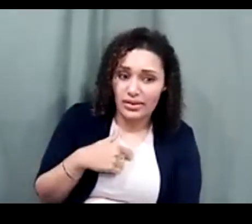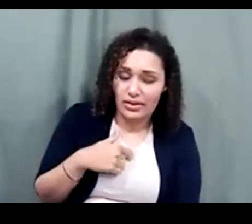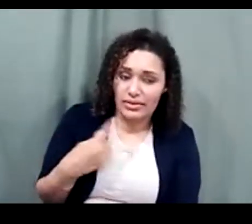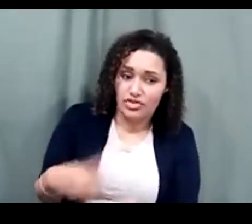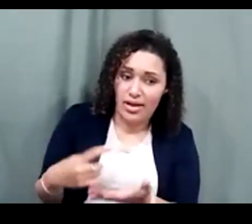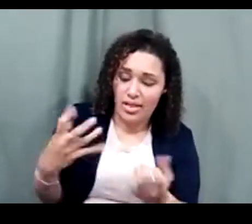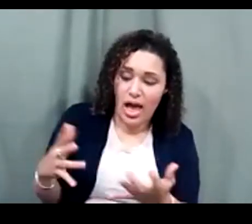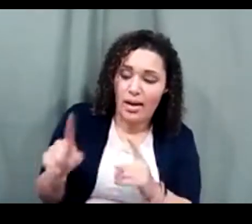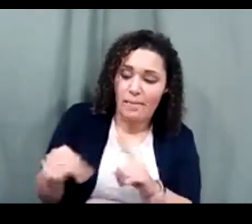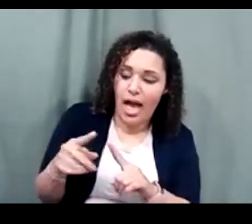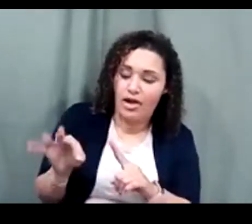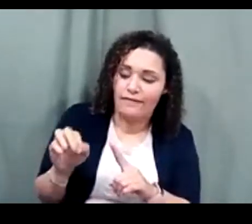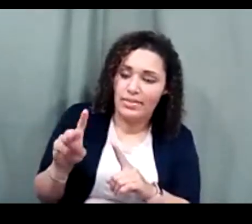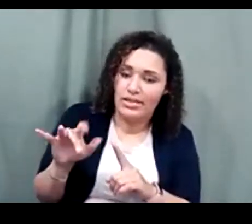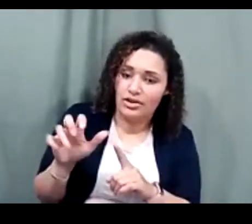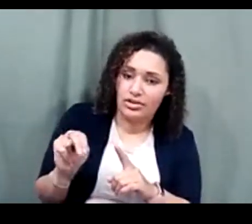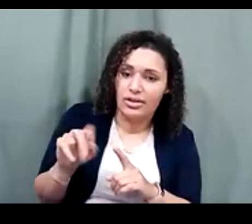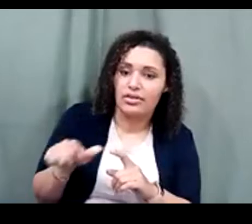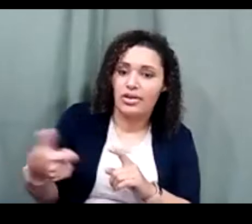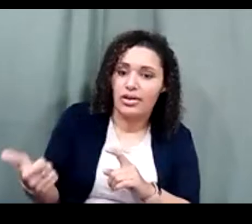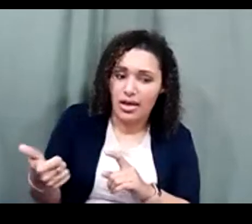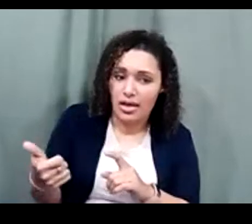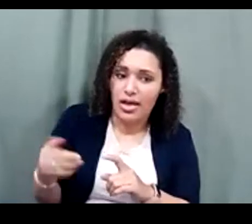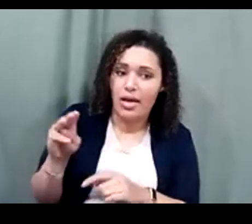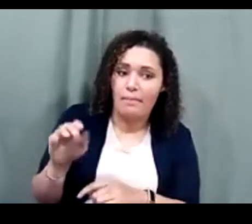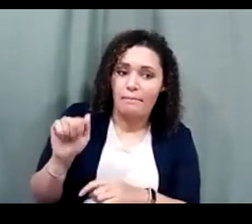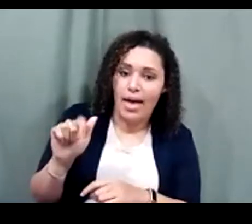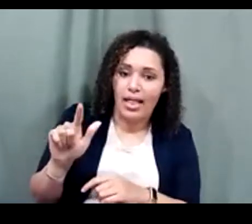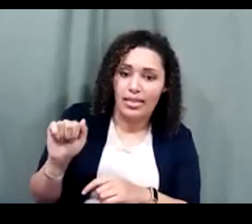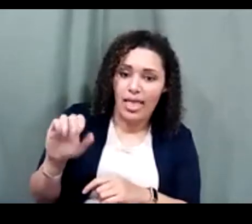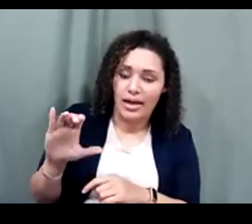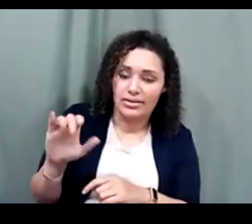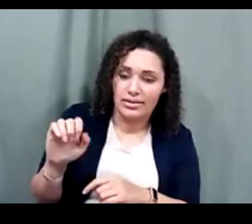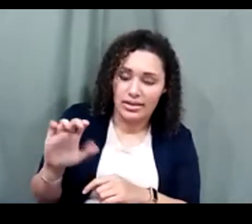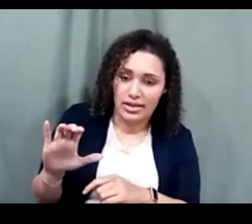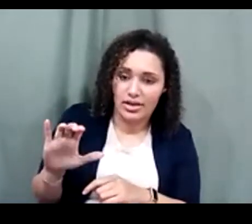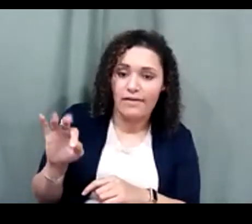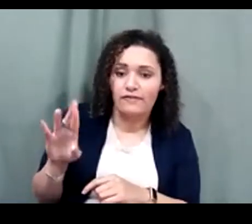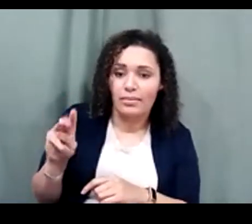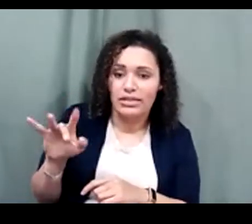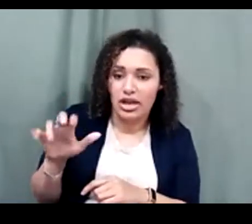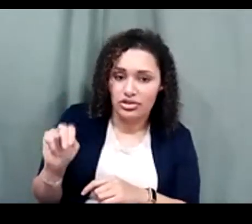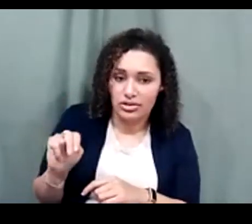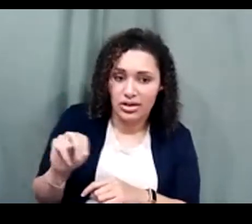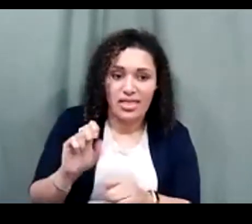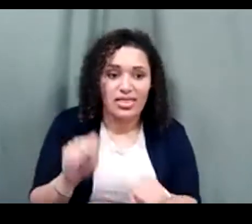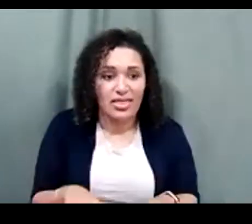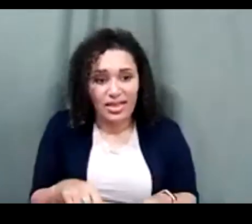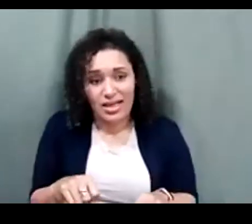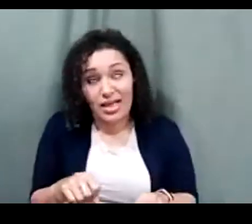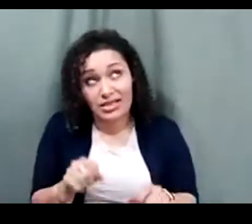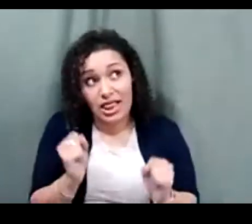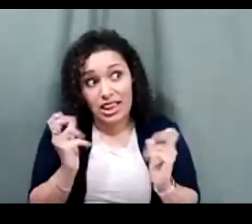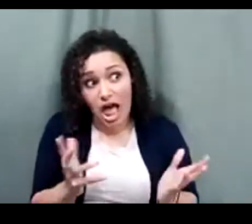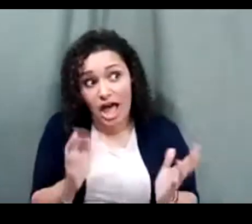there's this secondary process, which we call malolactic fermentation, which not a fermentation. It's